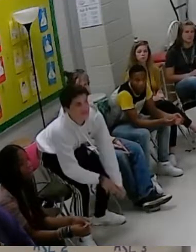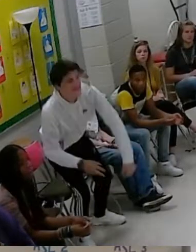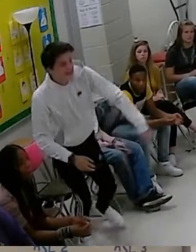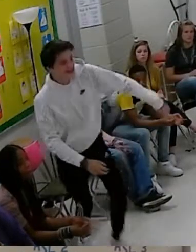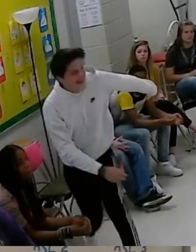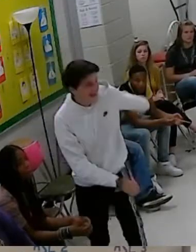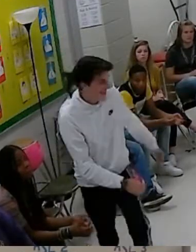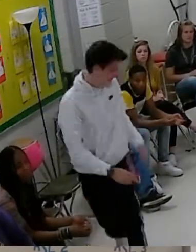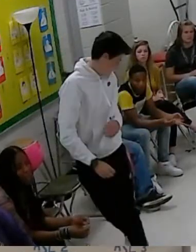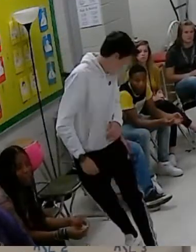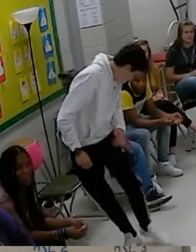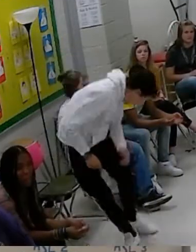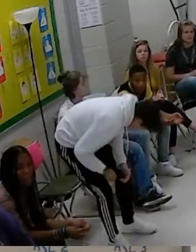it.